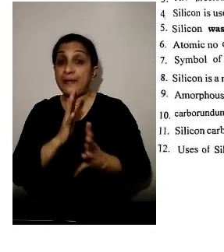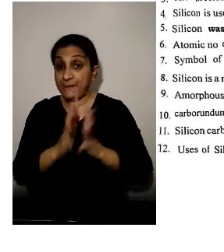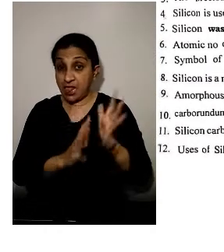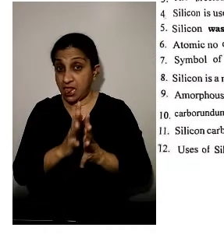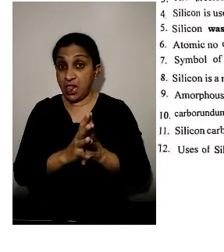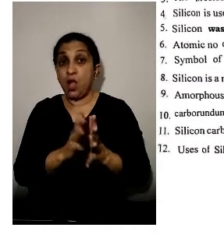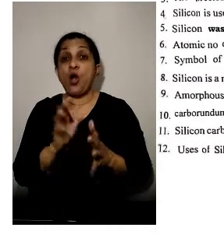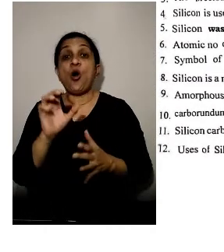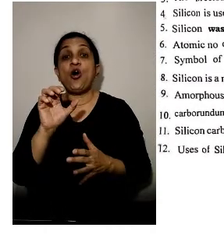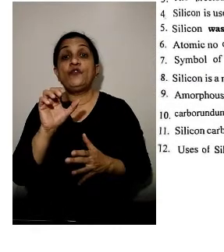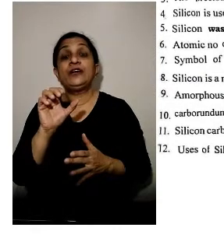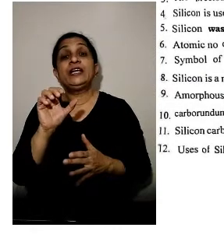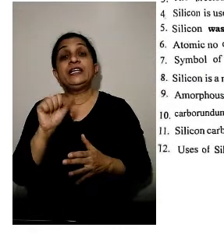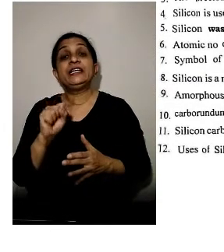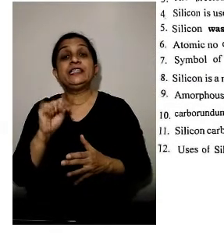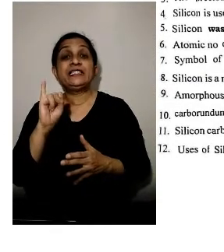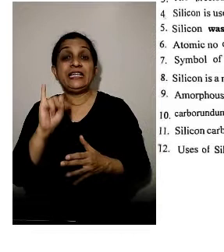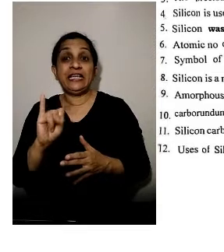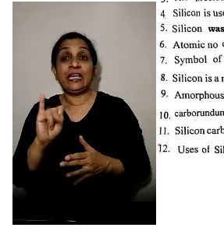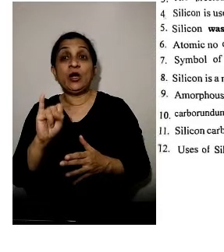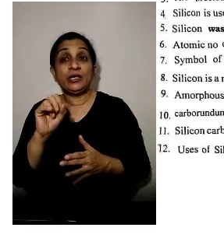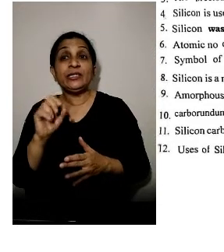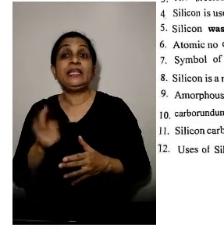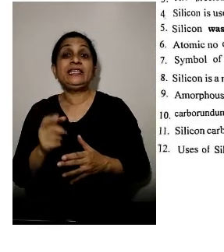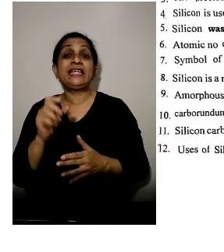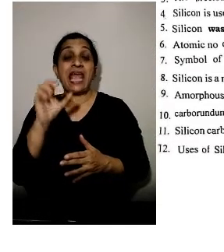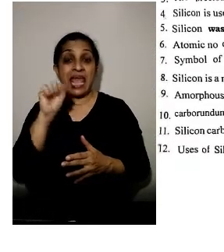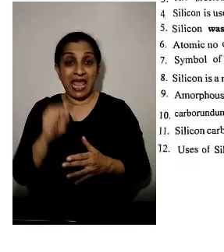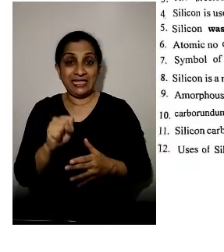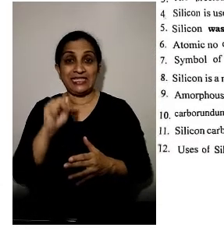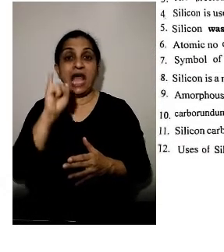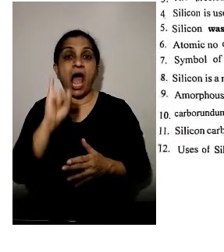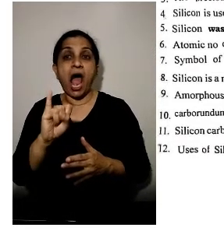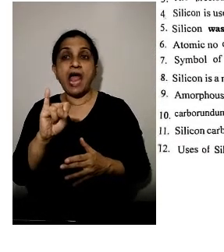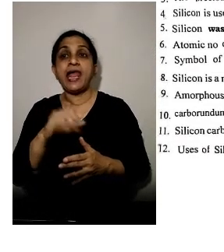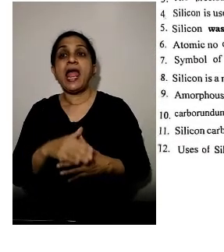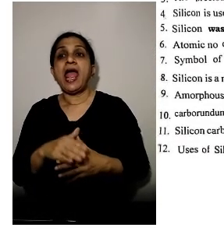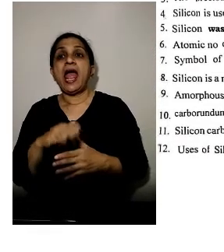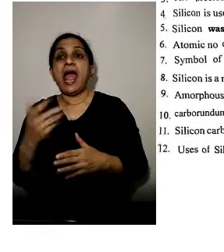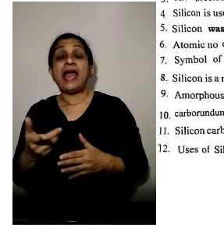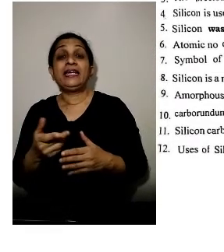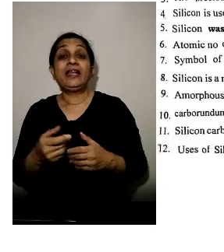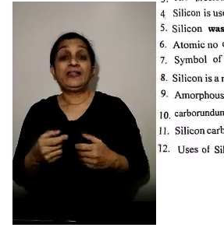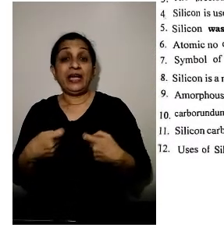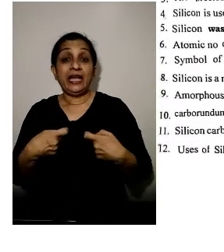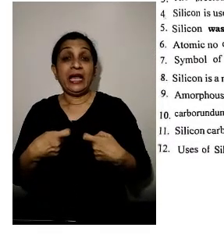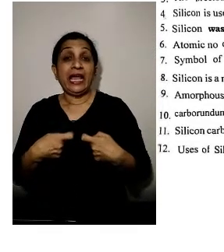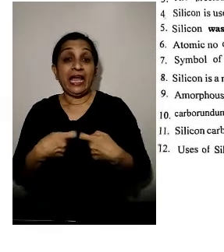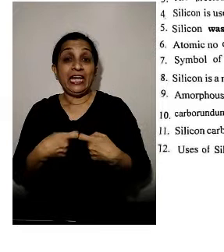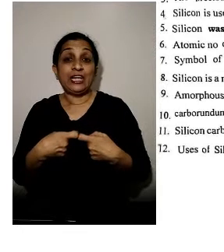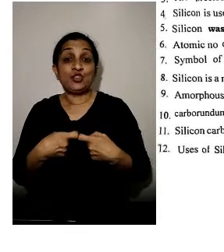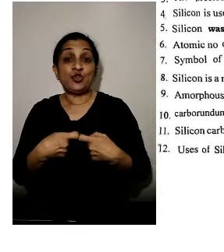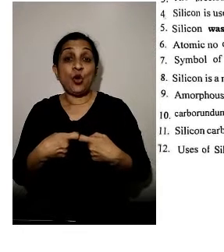symbol of silicon is is SI and the